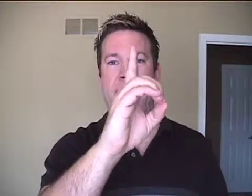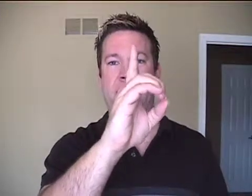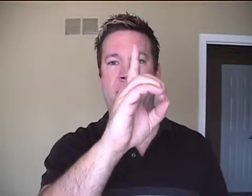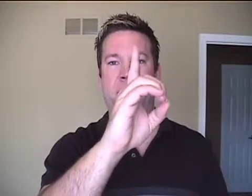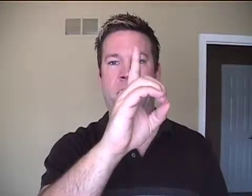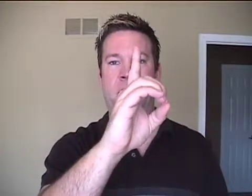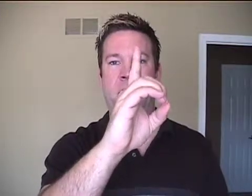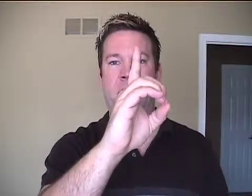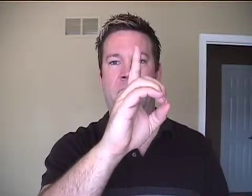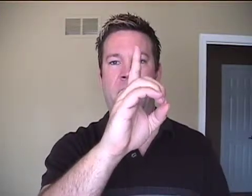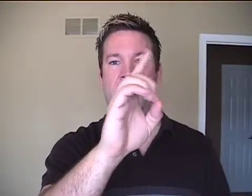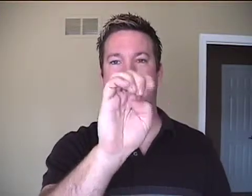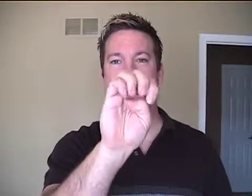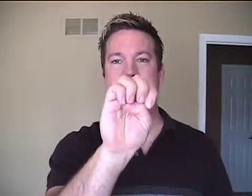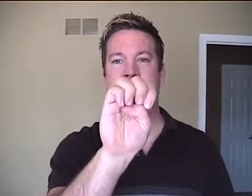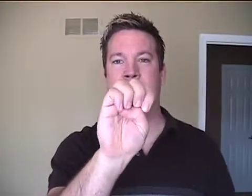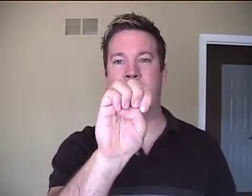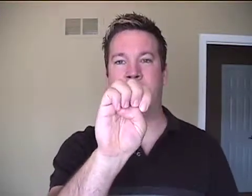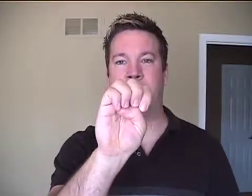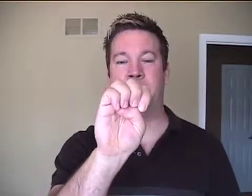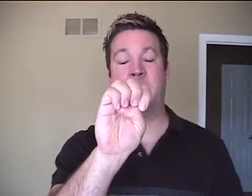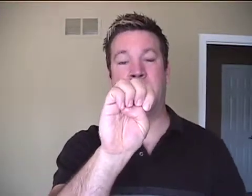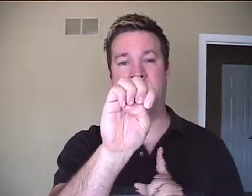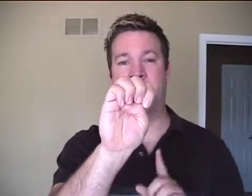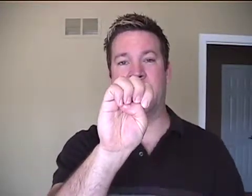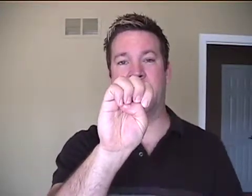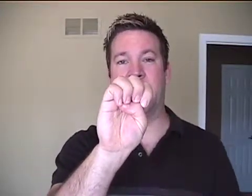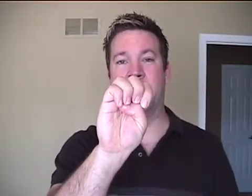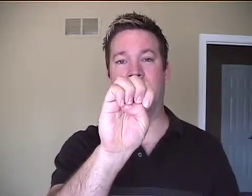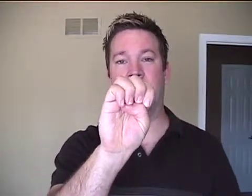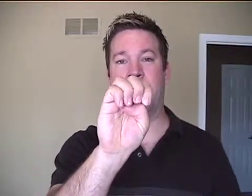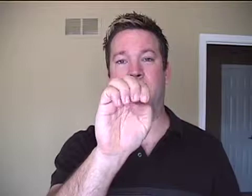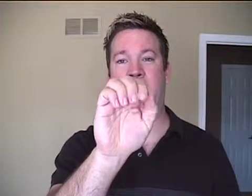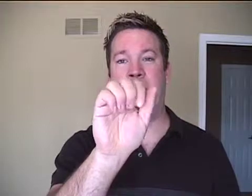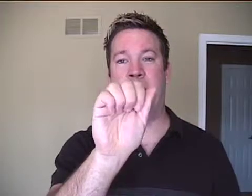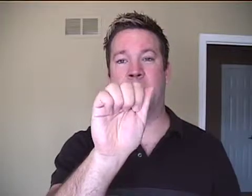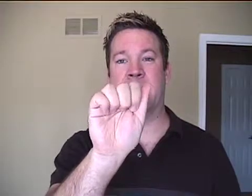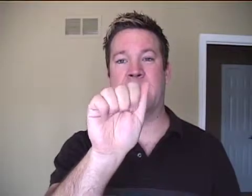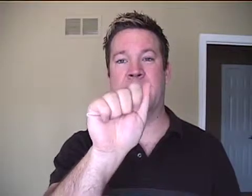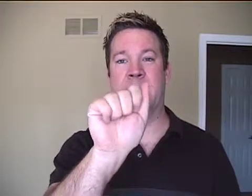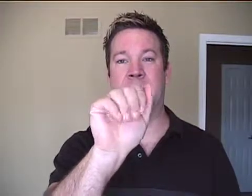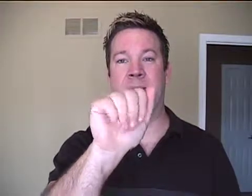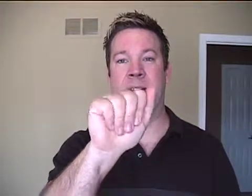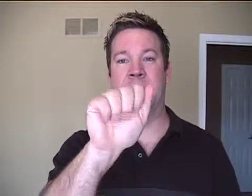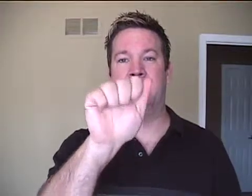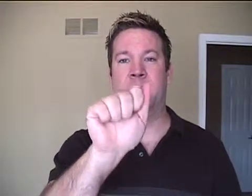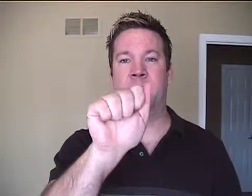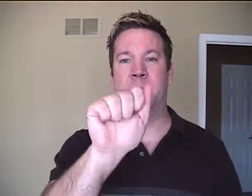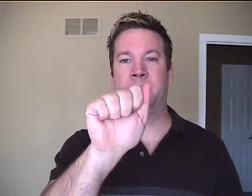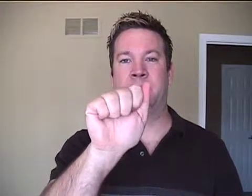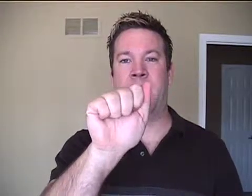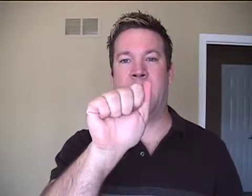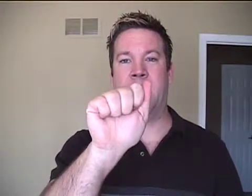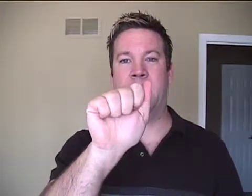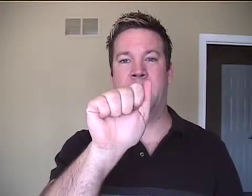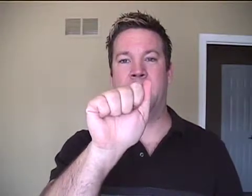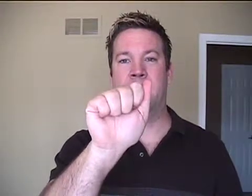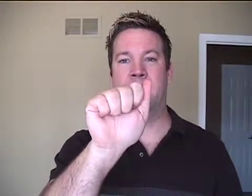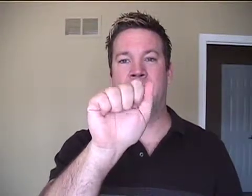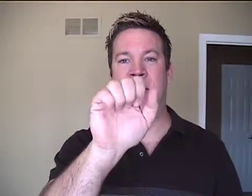D. E. I'm going to teach you something here. You'll remember A was like this. A. This